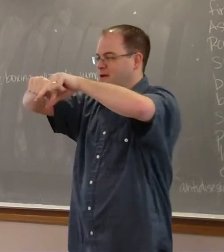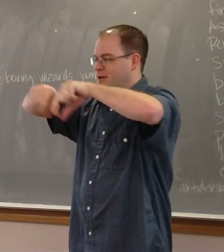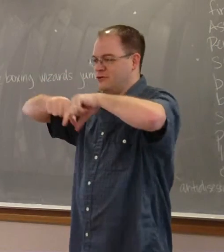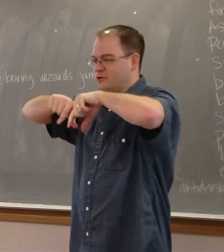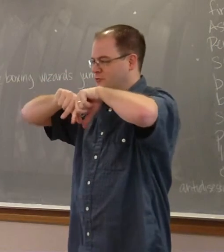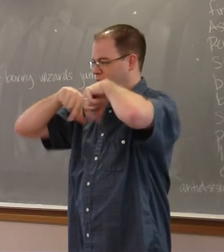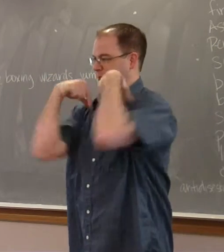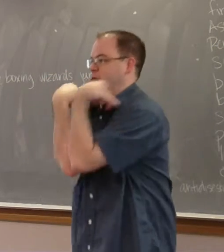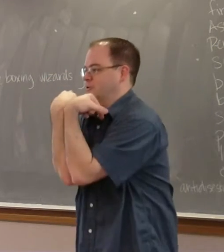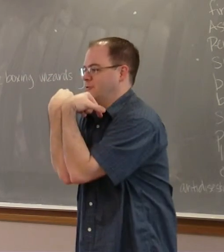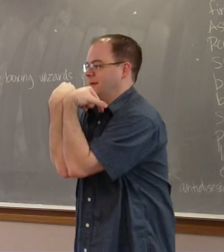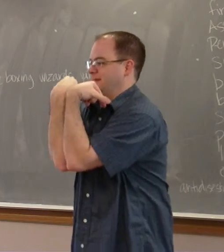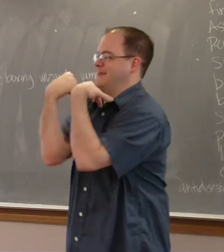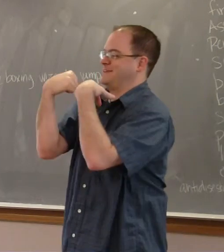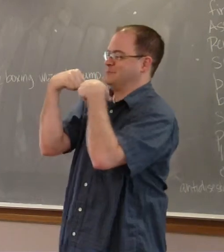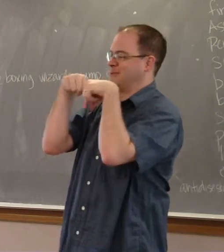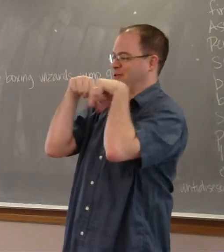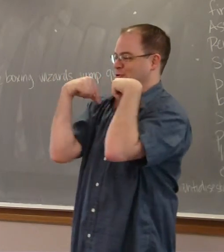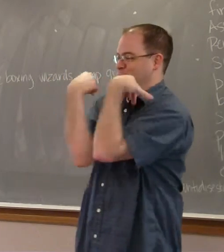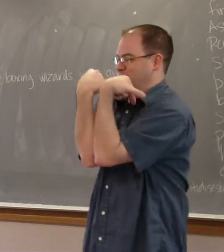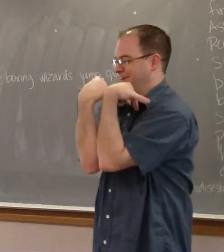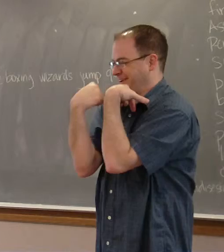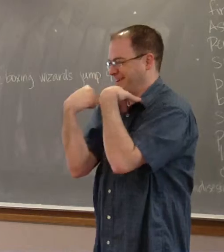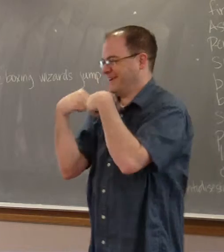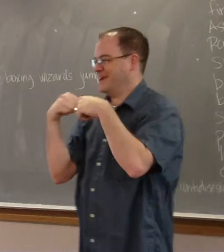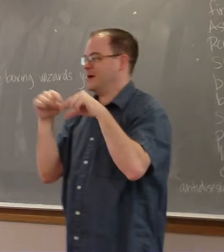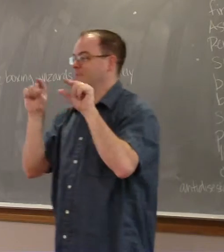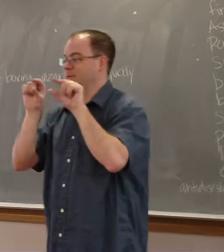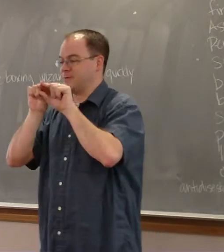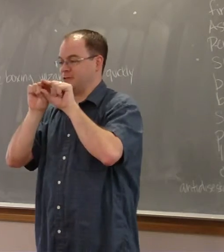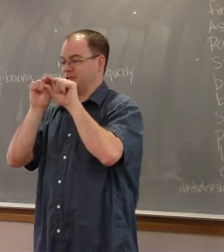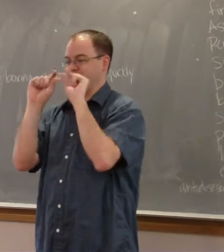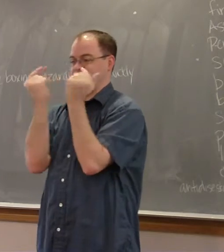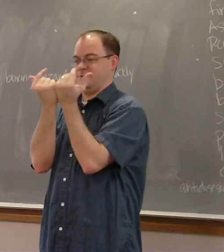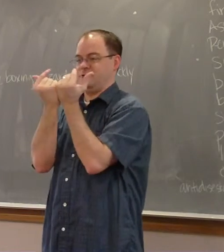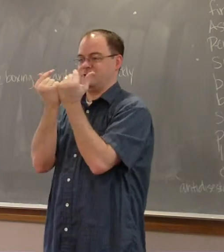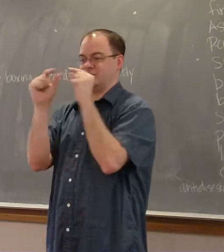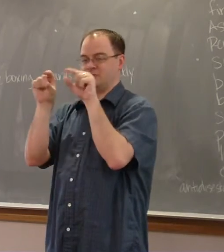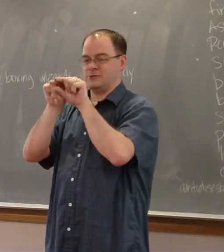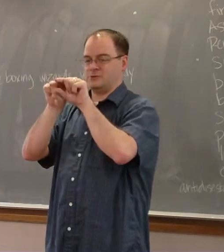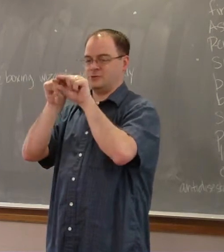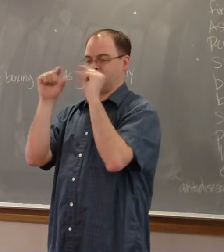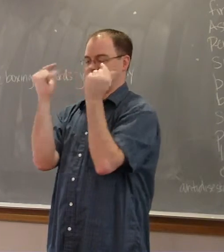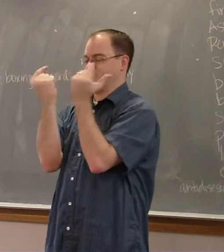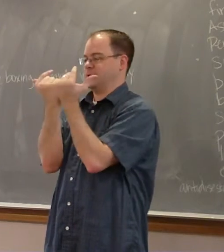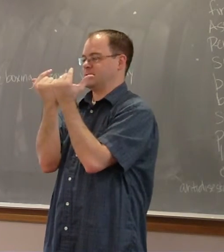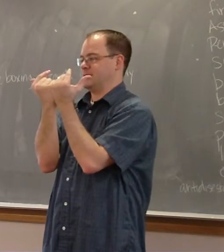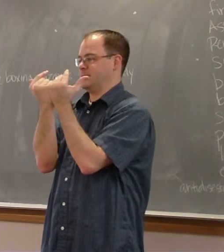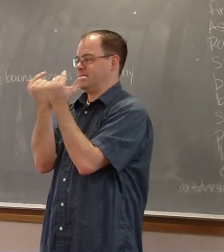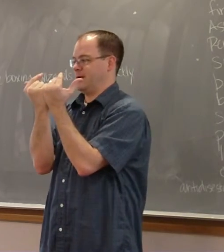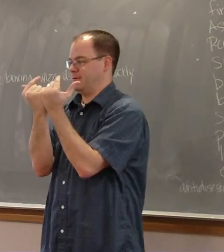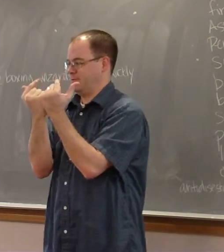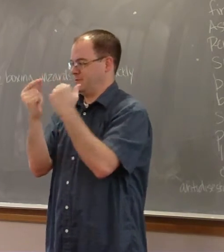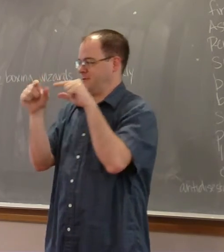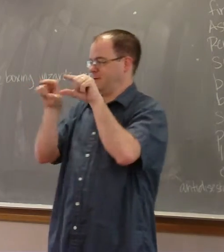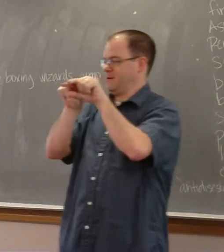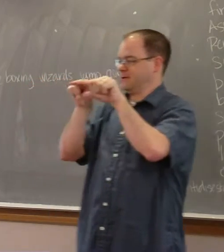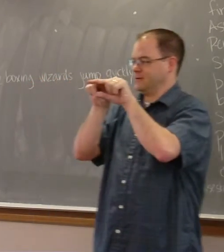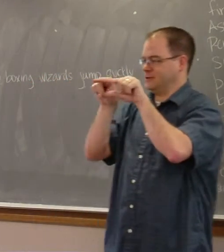and you don't actually go like this with the Q, but with the G, you can just twist your wrist all the way around. So the